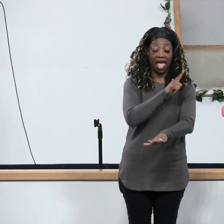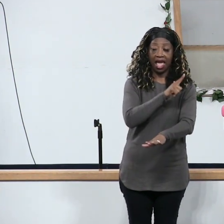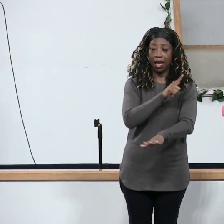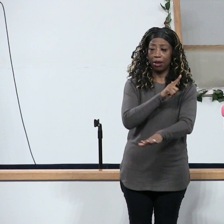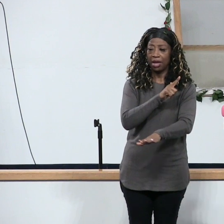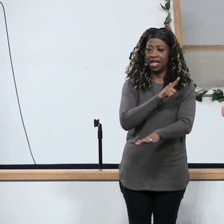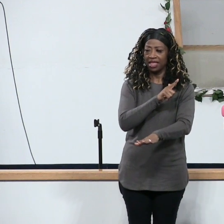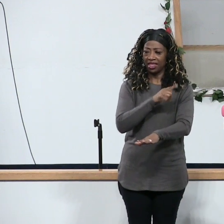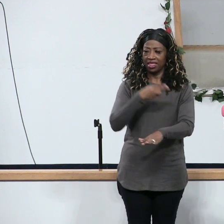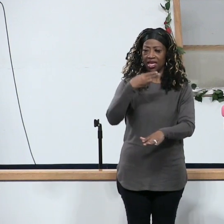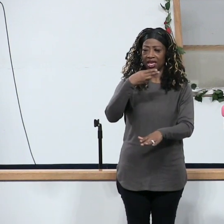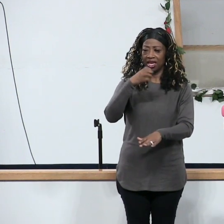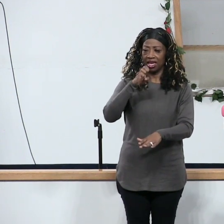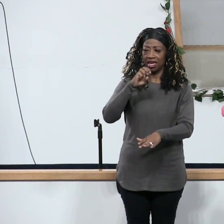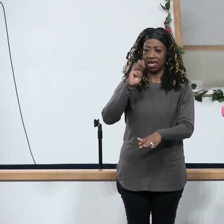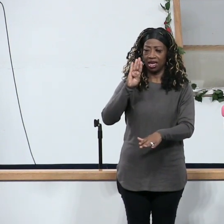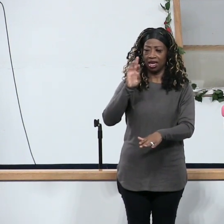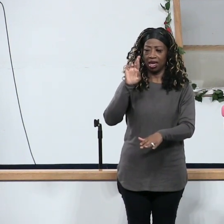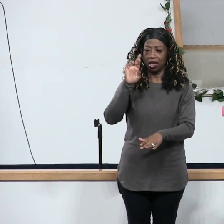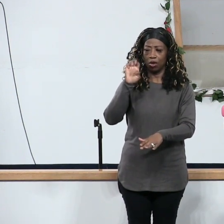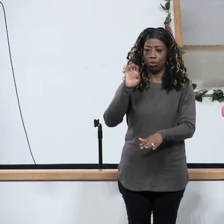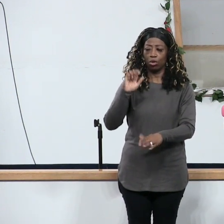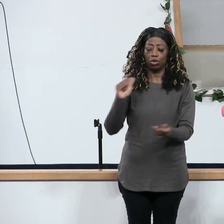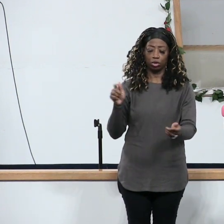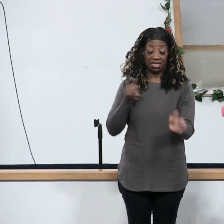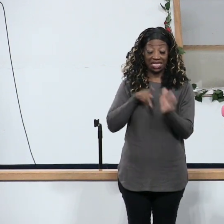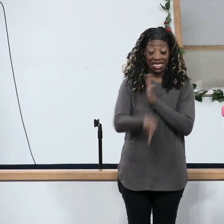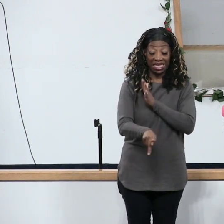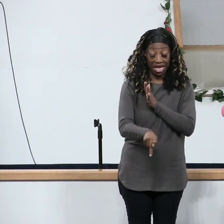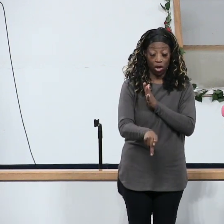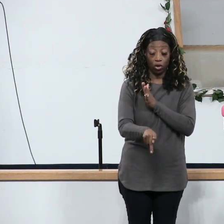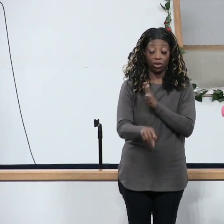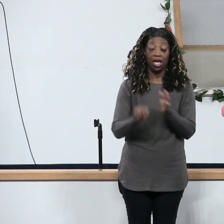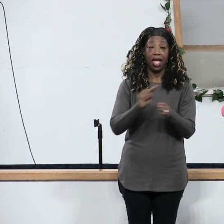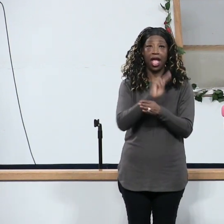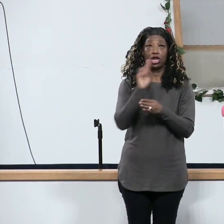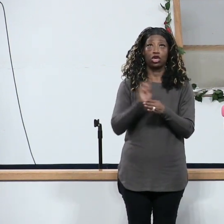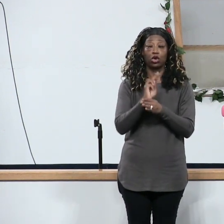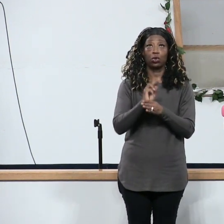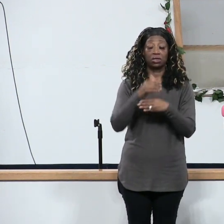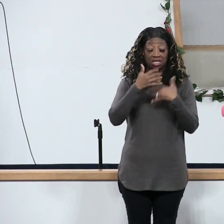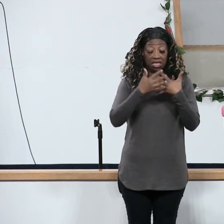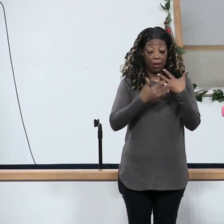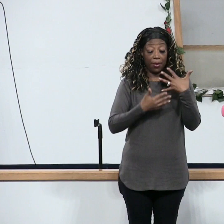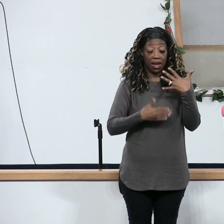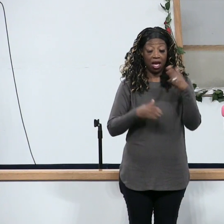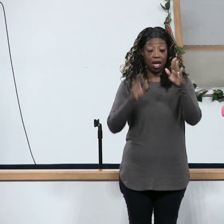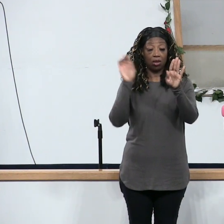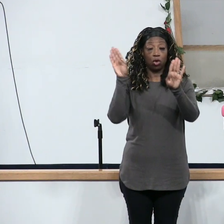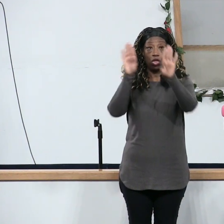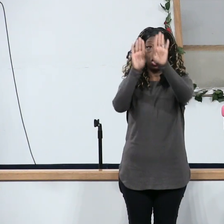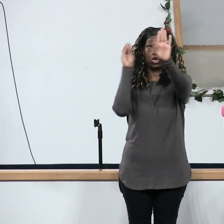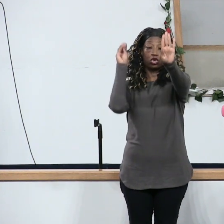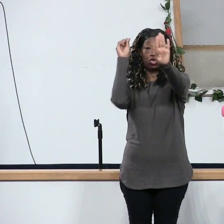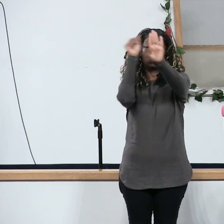killed and used the blood to cover the doorpost so that the death angel would pass over